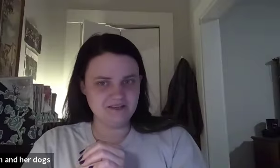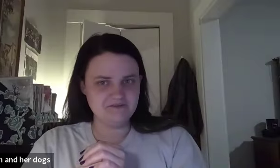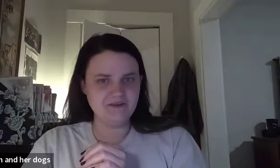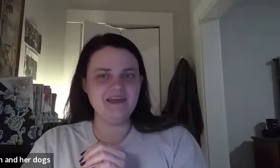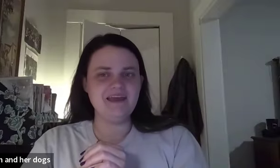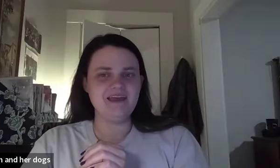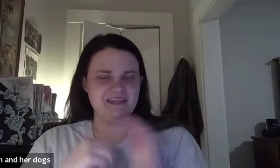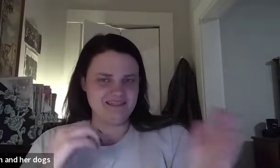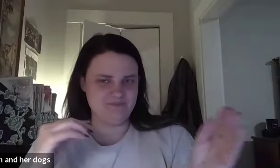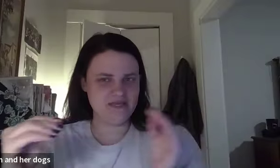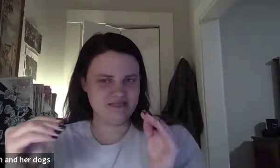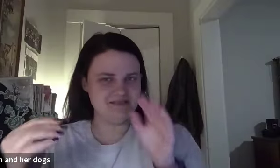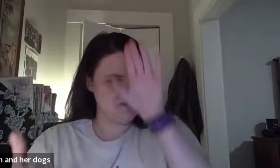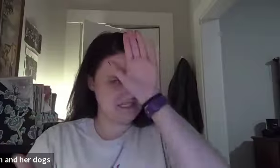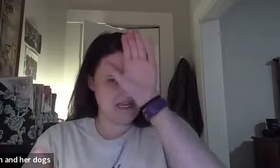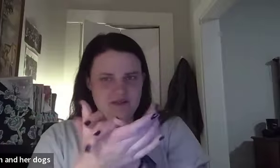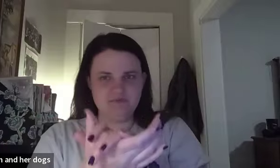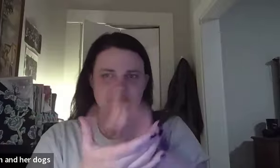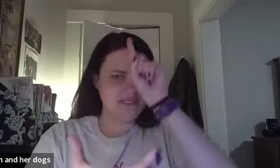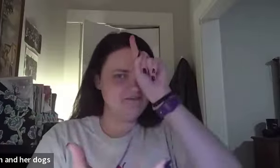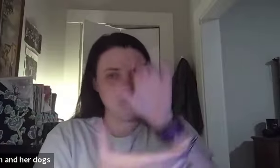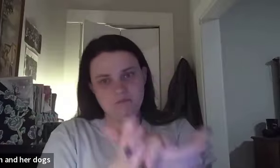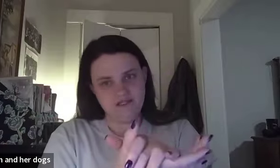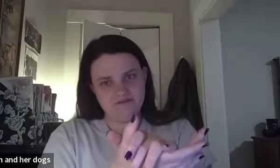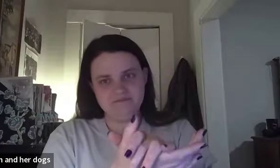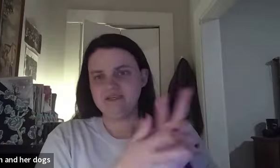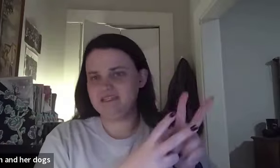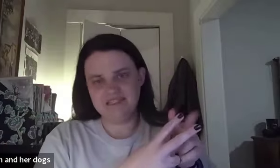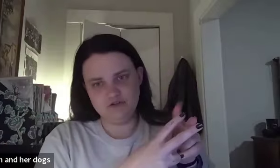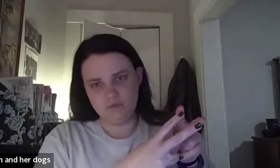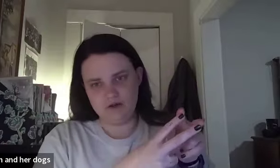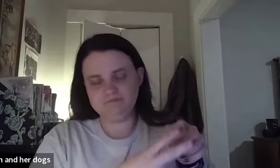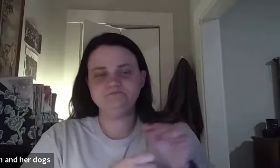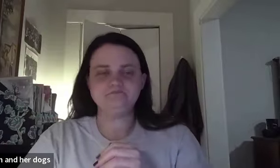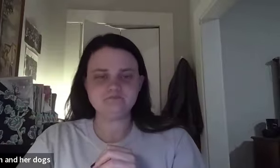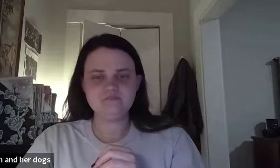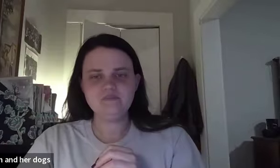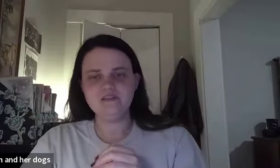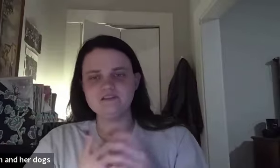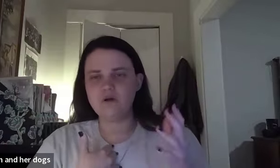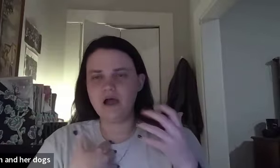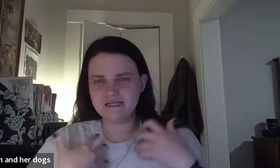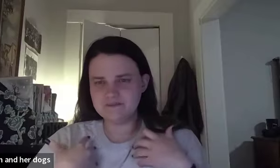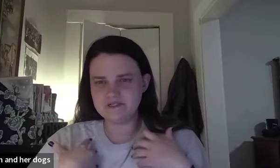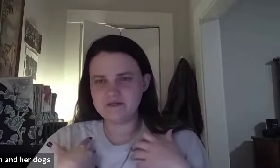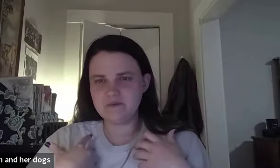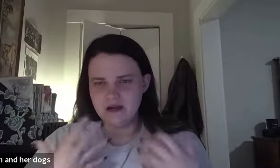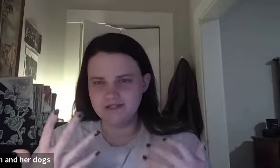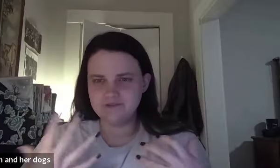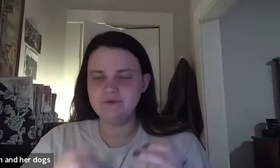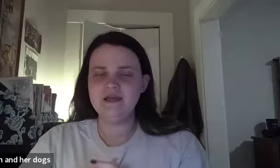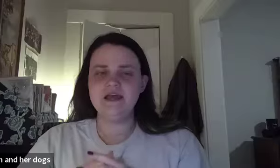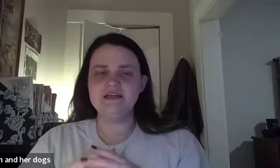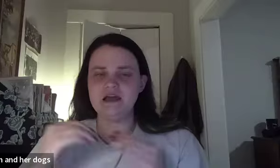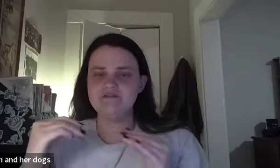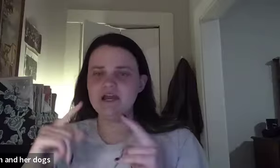believe is basically the same thing, believe or believe. It's either one. So I typically, what I do is I've kind